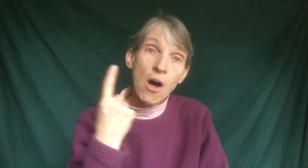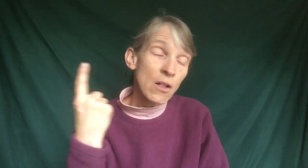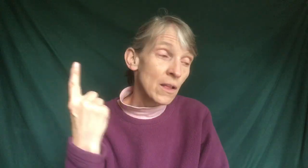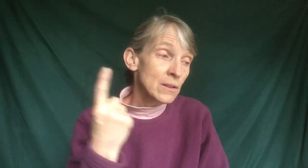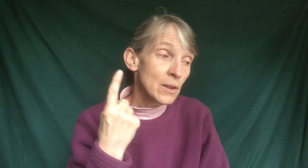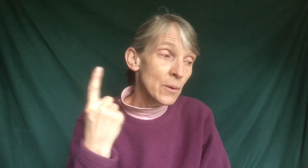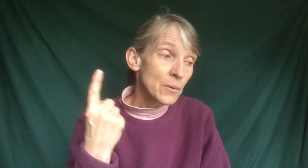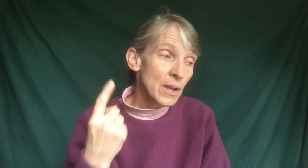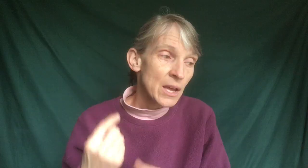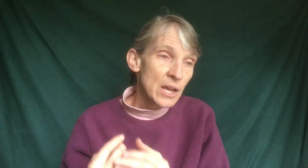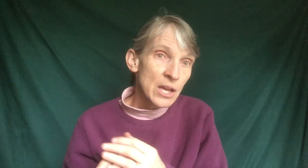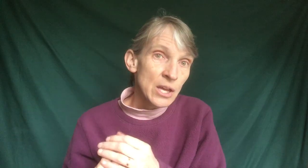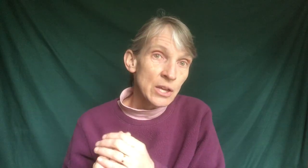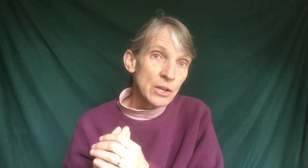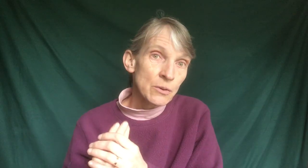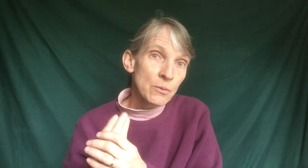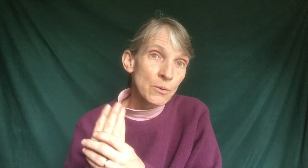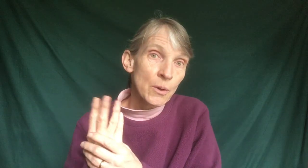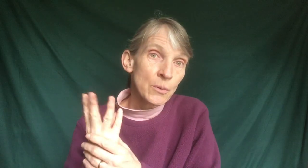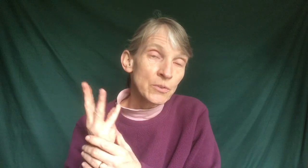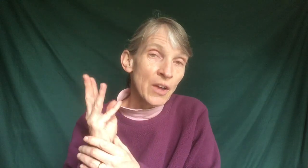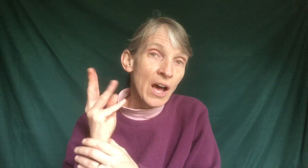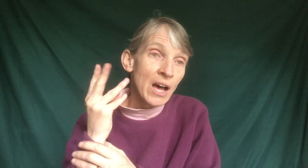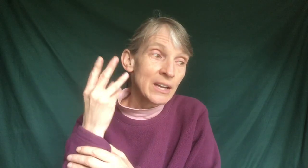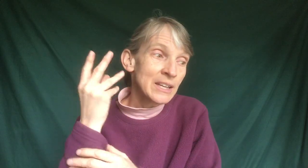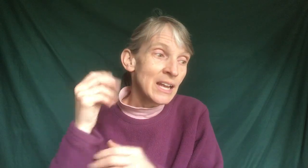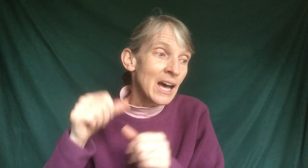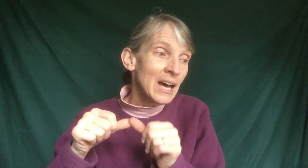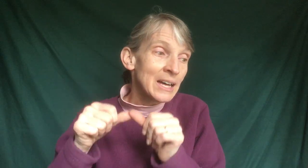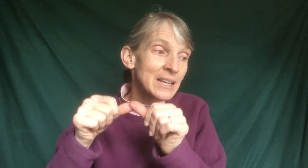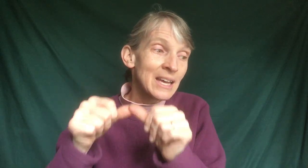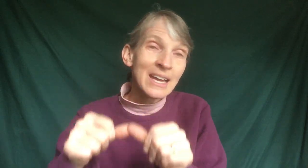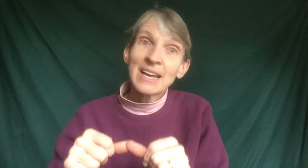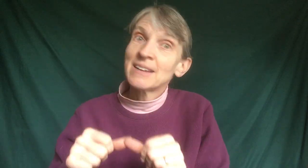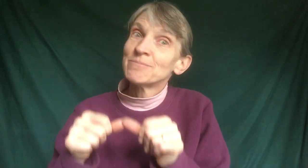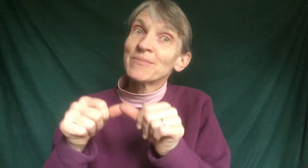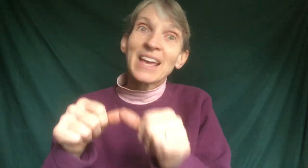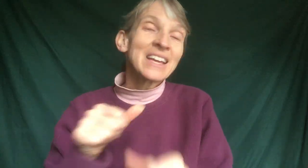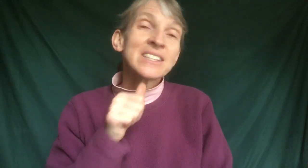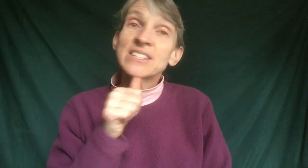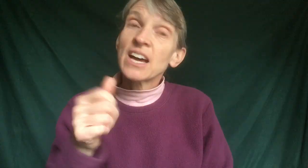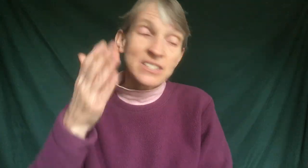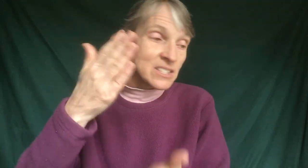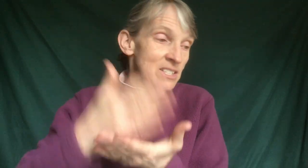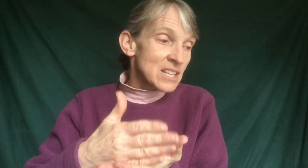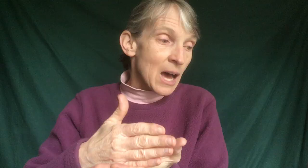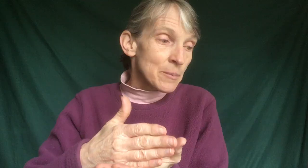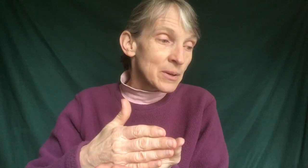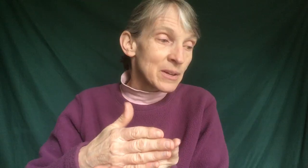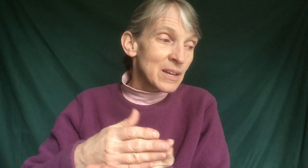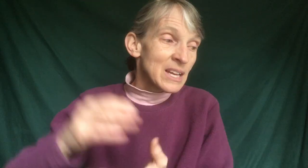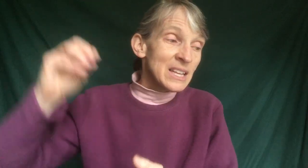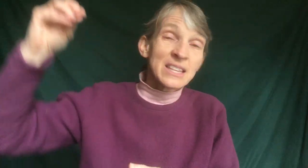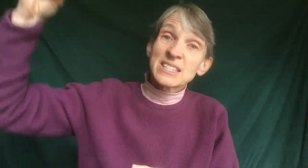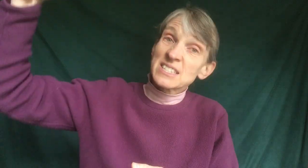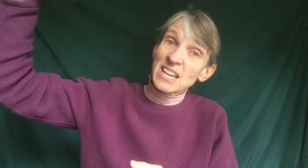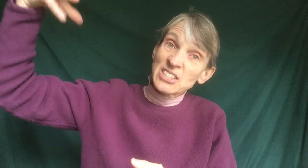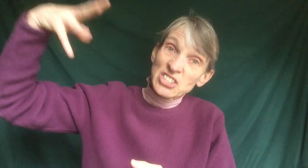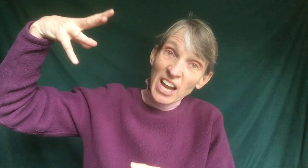all alone. It grows on and on. It doesn't stop. The sun